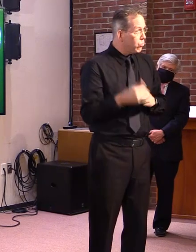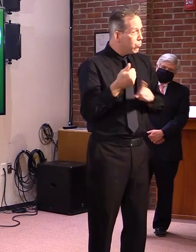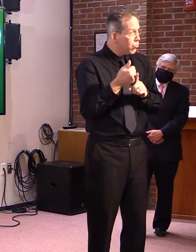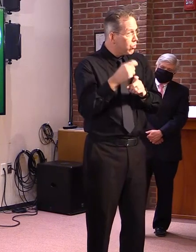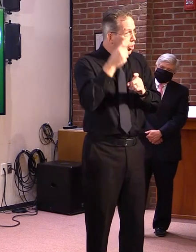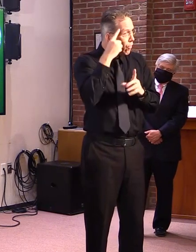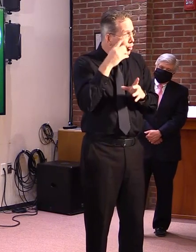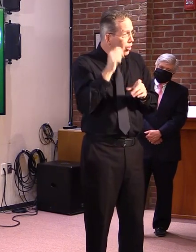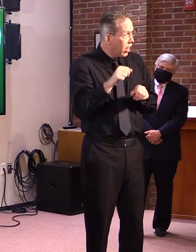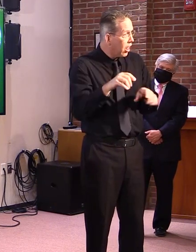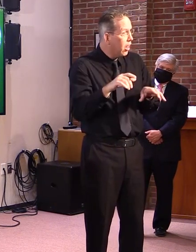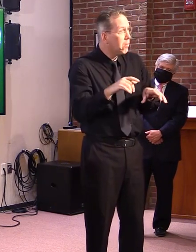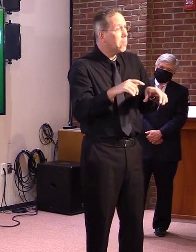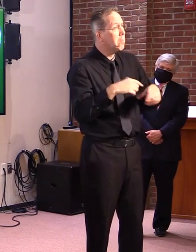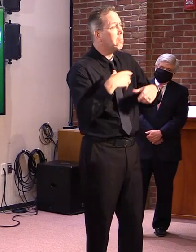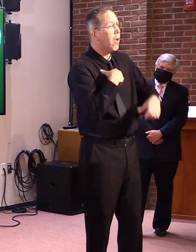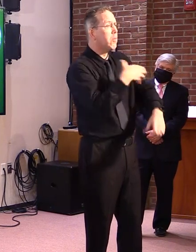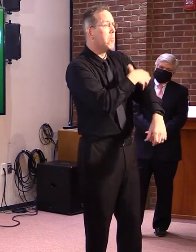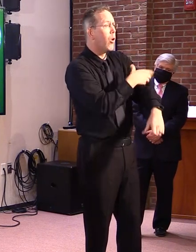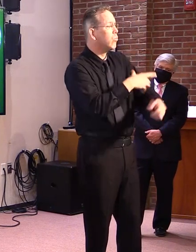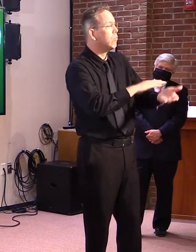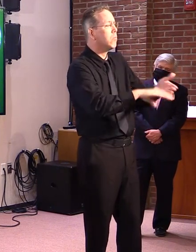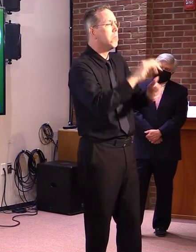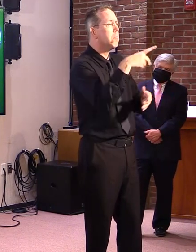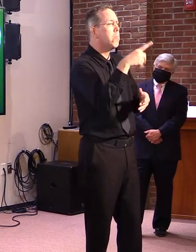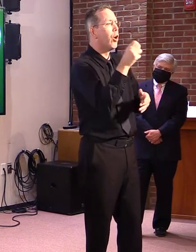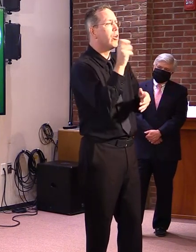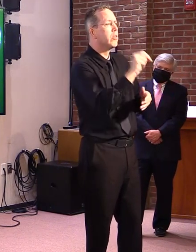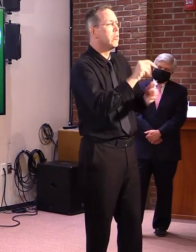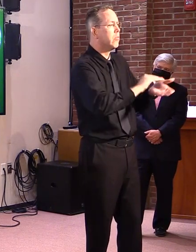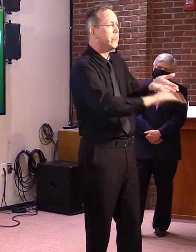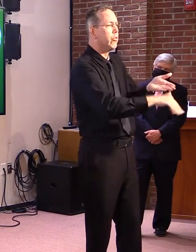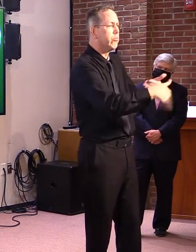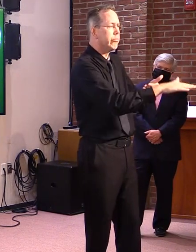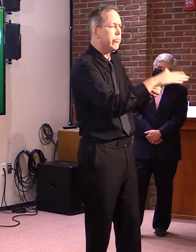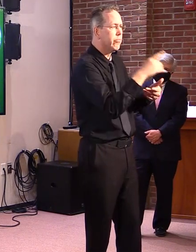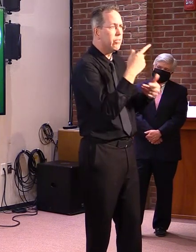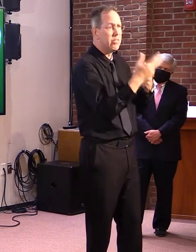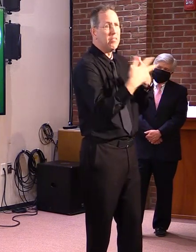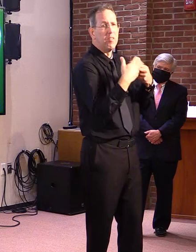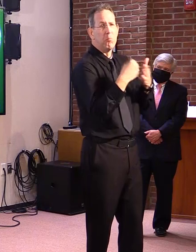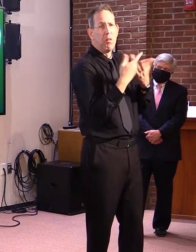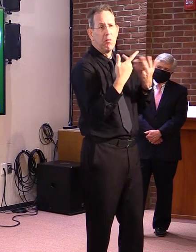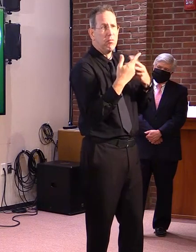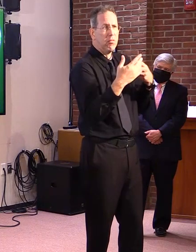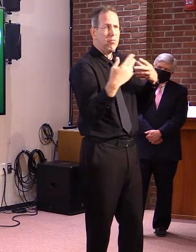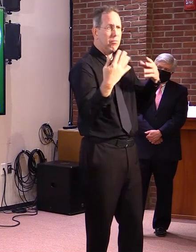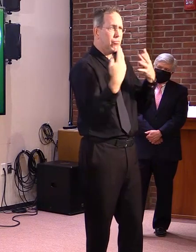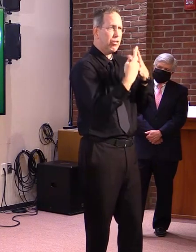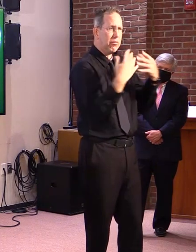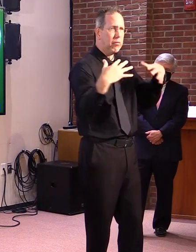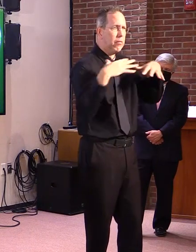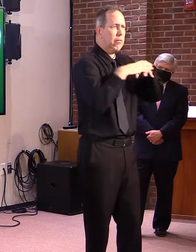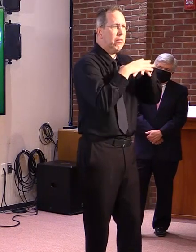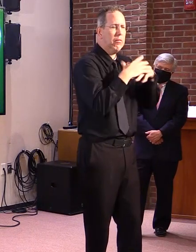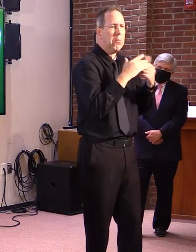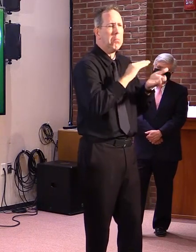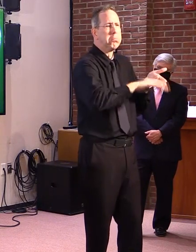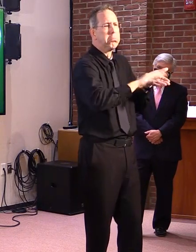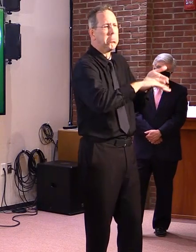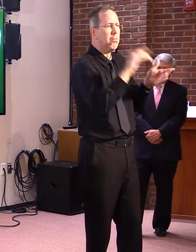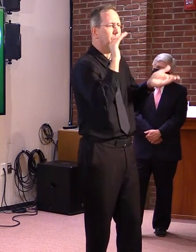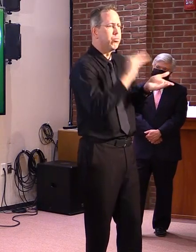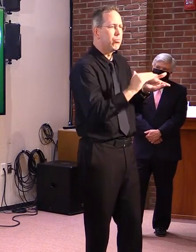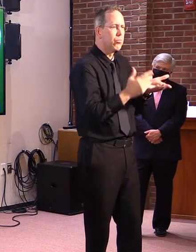you know, save the taxpayers of about $50,000 per head a year? You know, Steve, we've reduced the